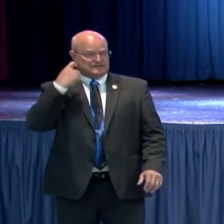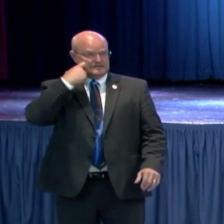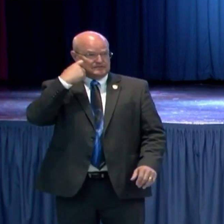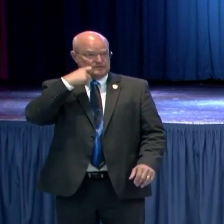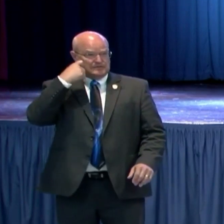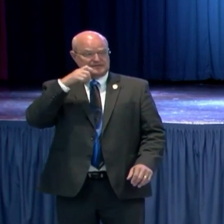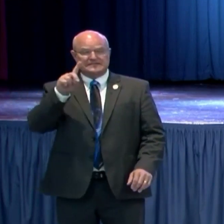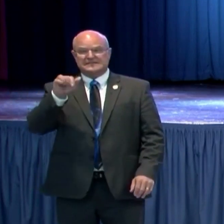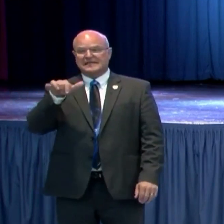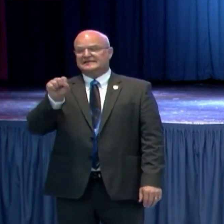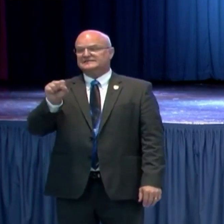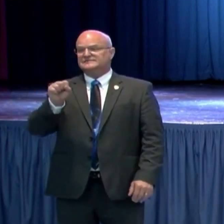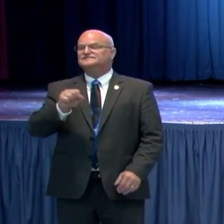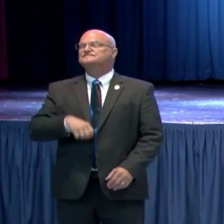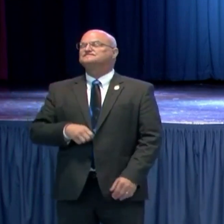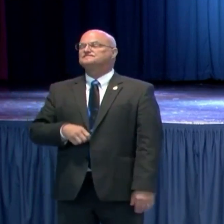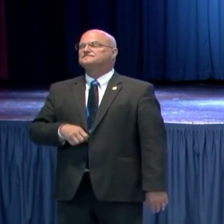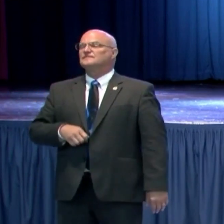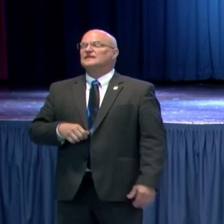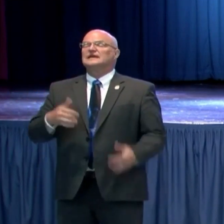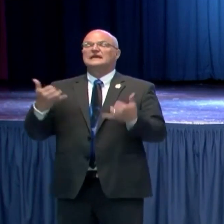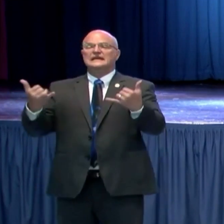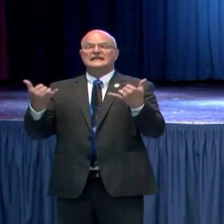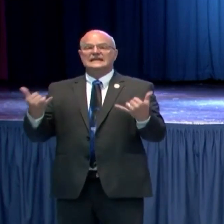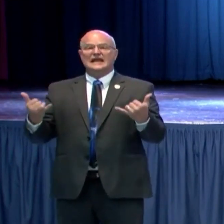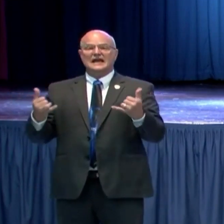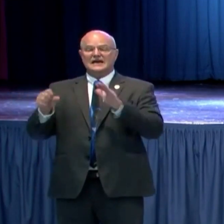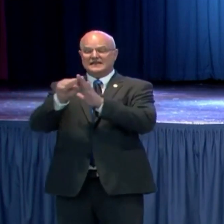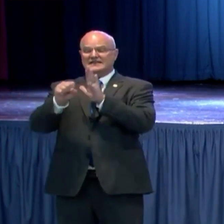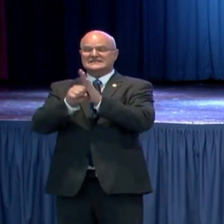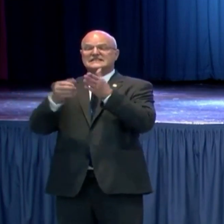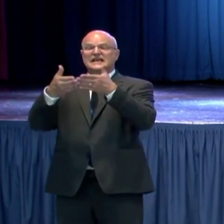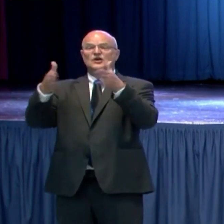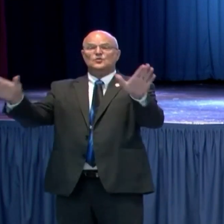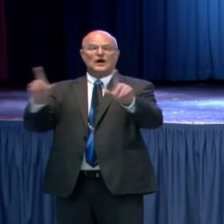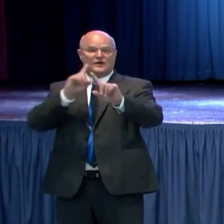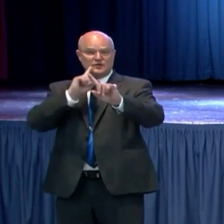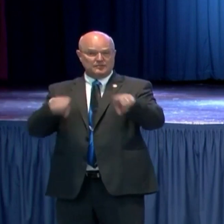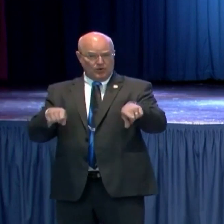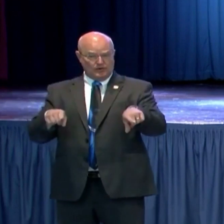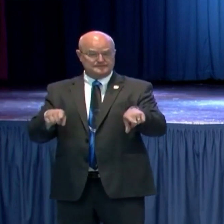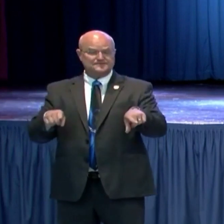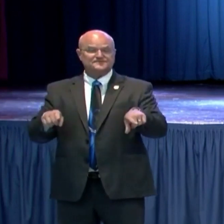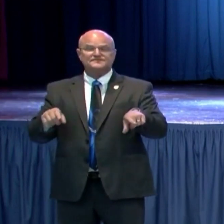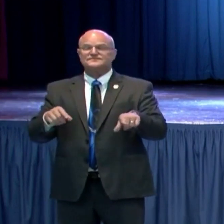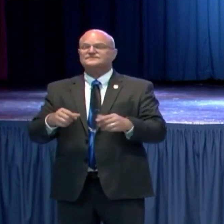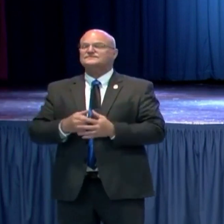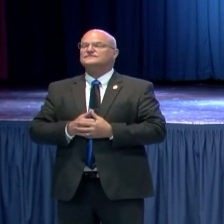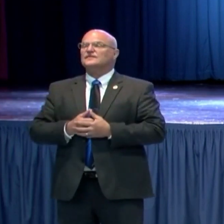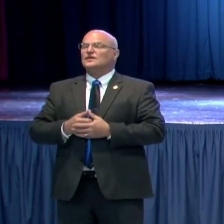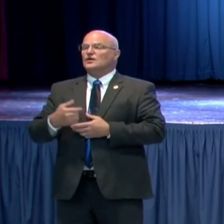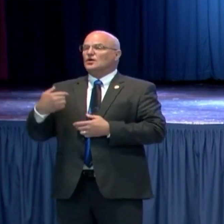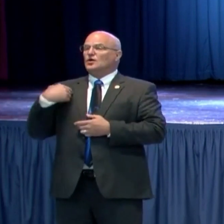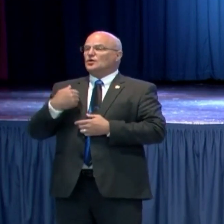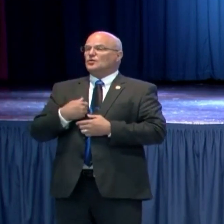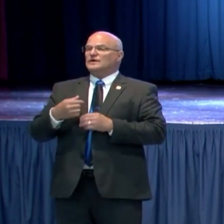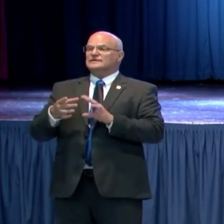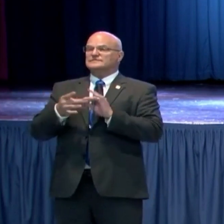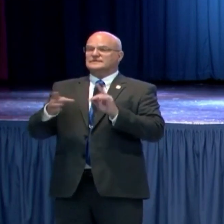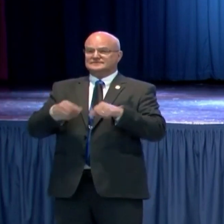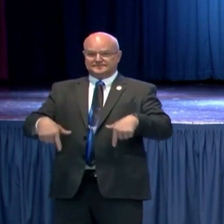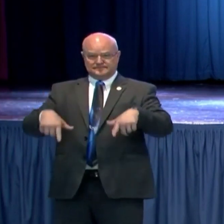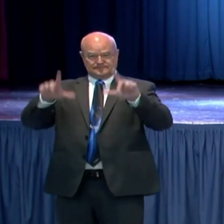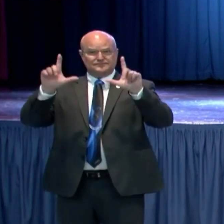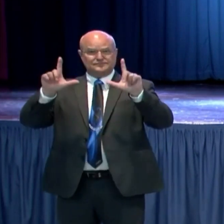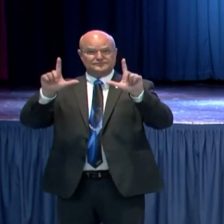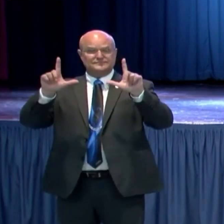recent weeks. Let me go to the statewide report now, if I might, and we can go ahead and put on